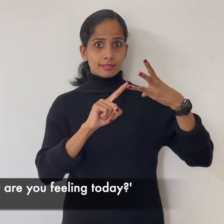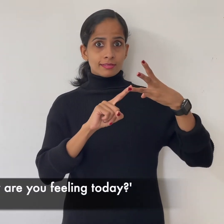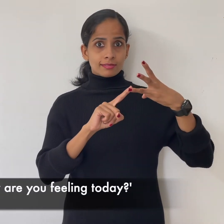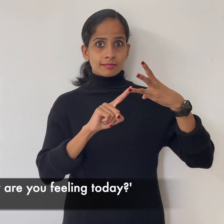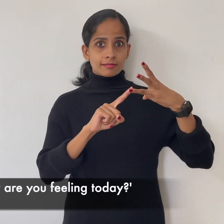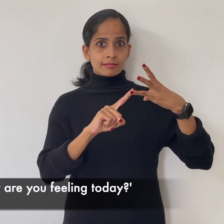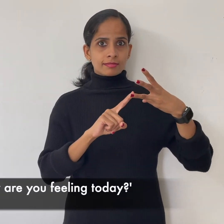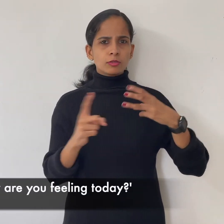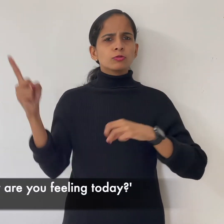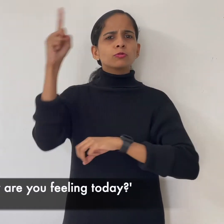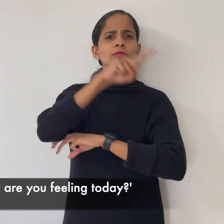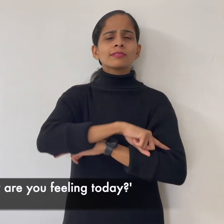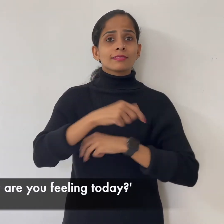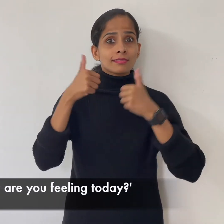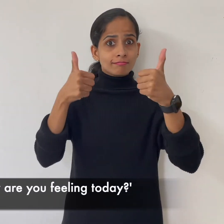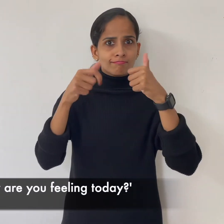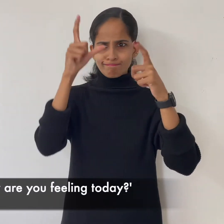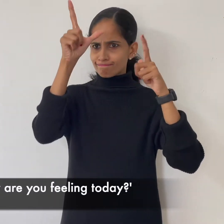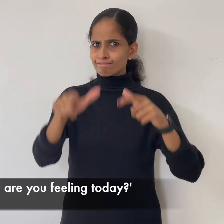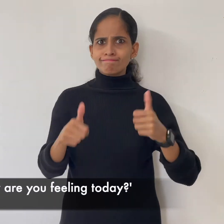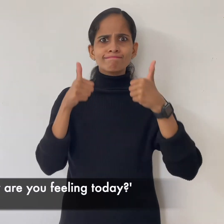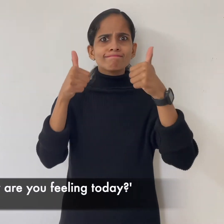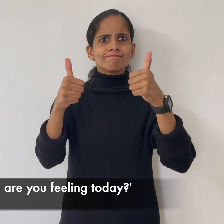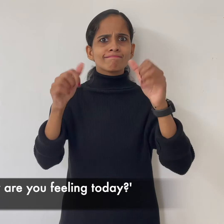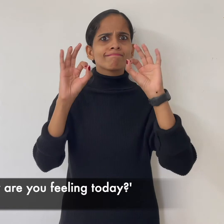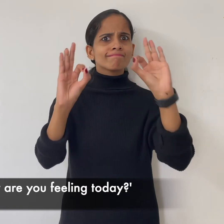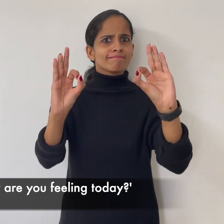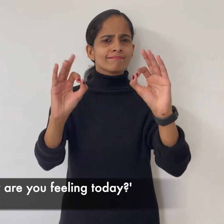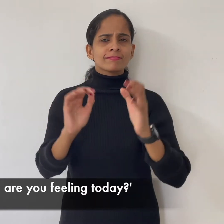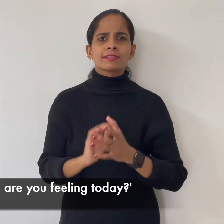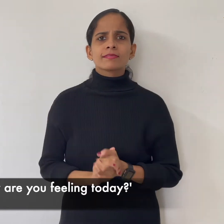Sentence 3 is, how are you feeling today?